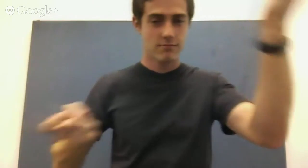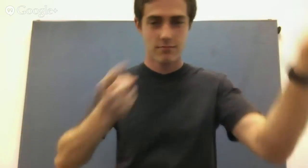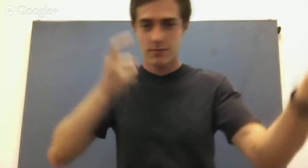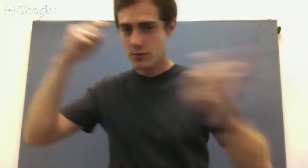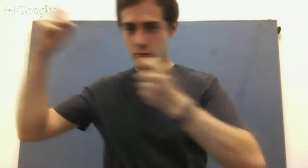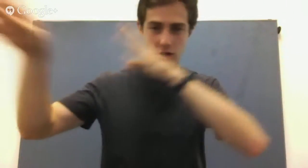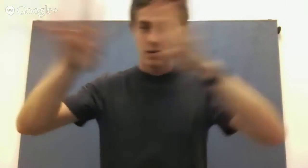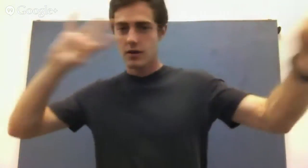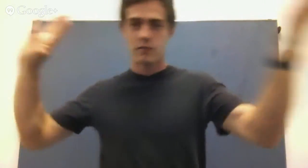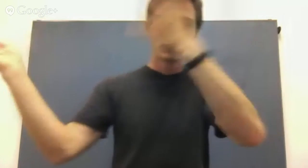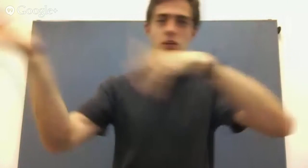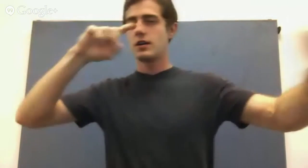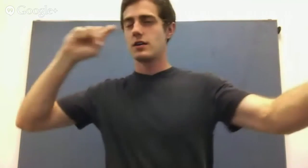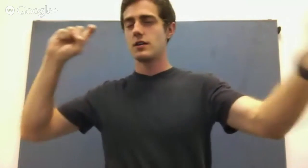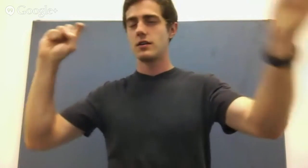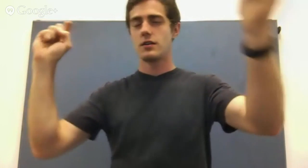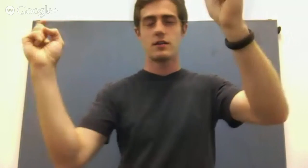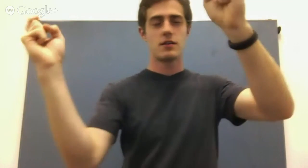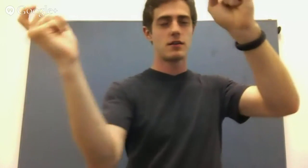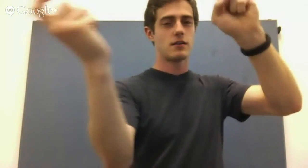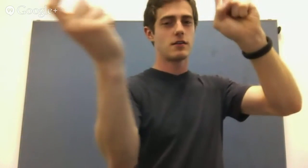in the wind of change.